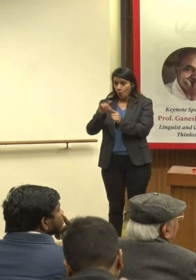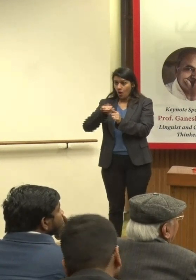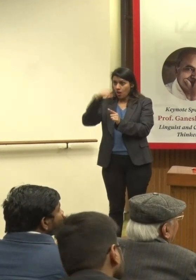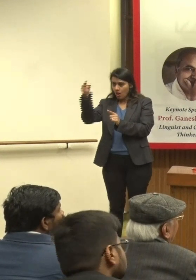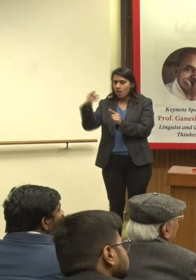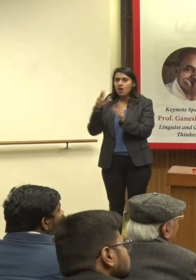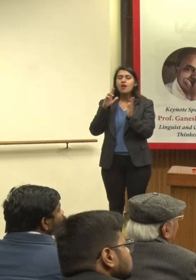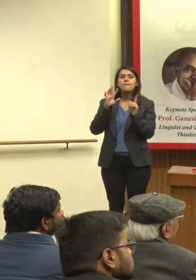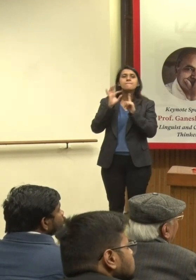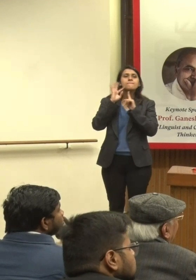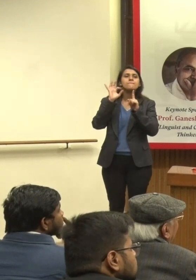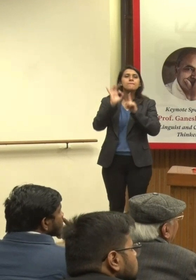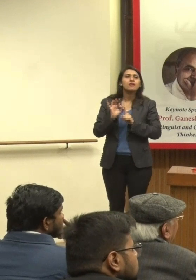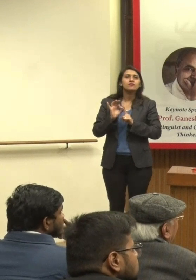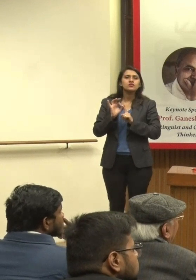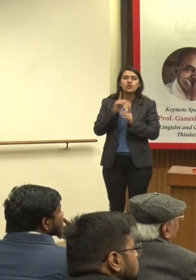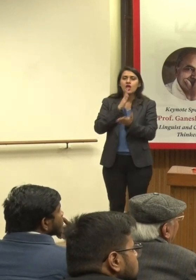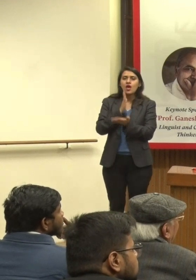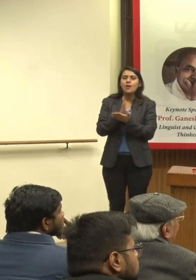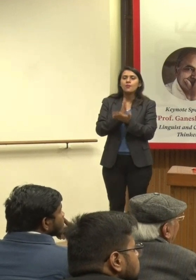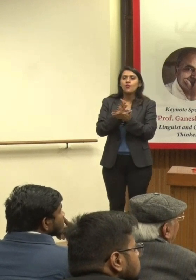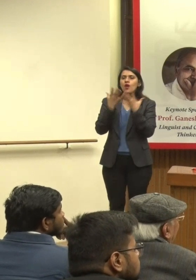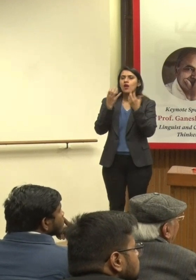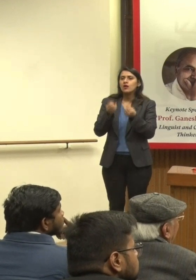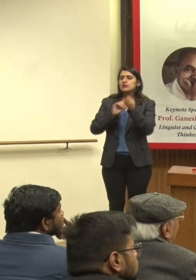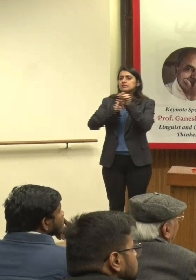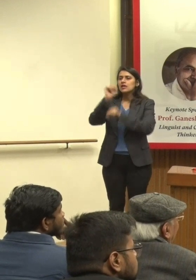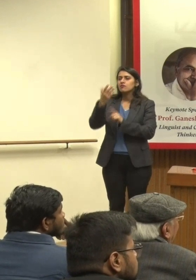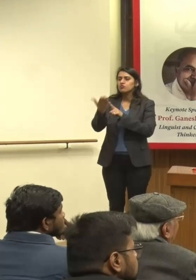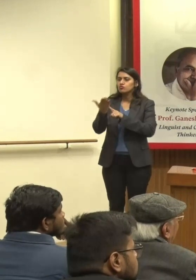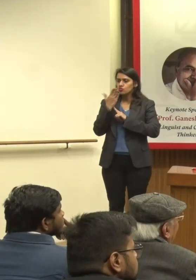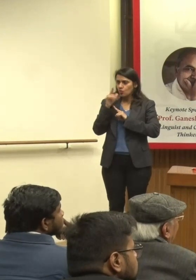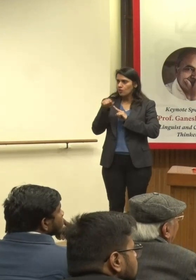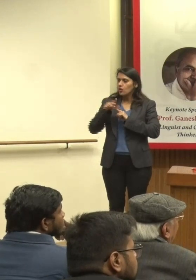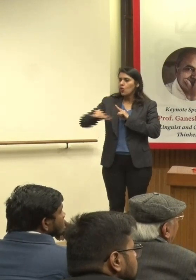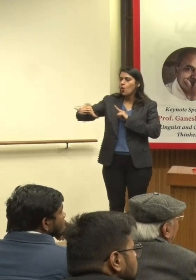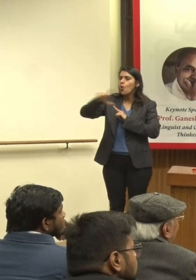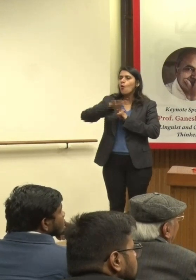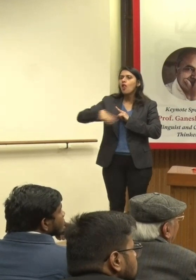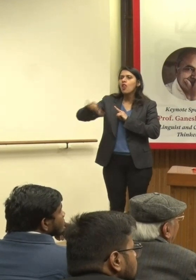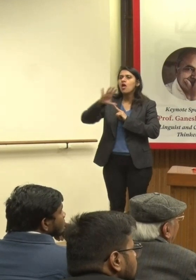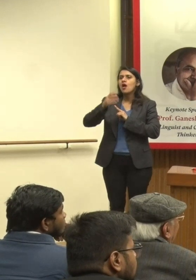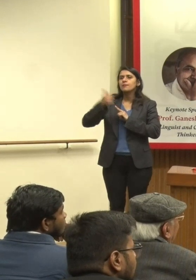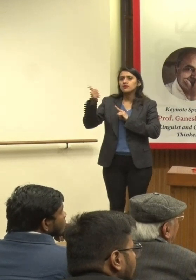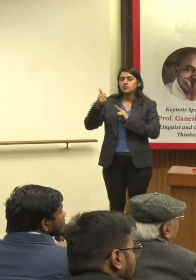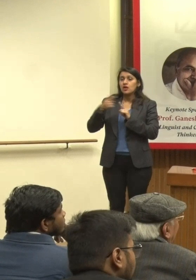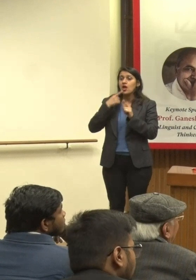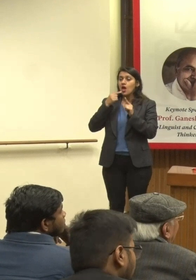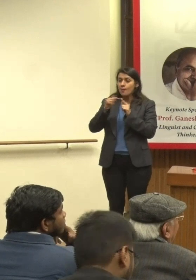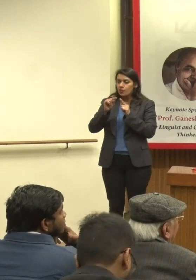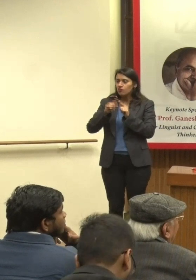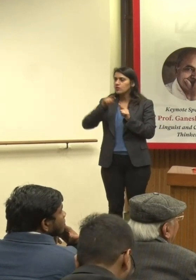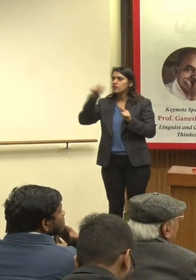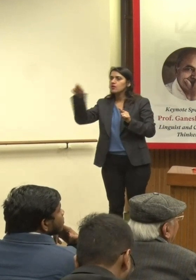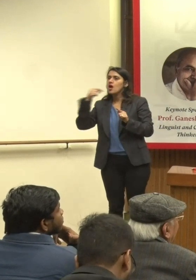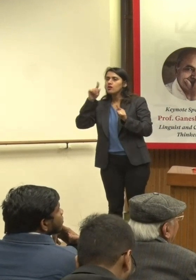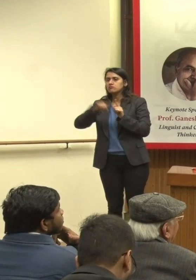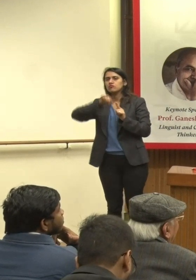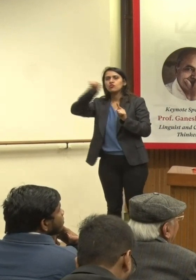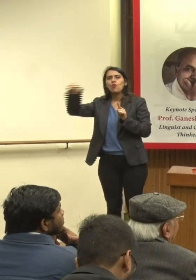permission from the local officer, and on coming back to report to that local officer.